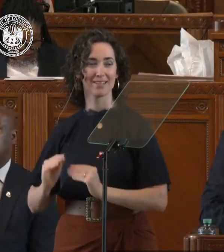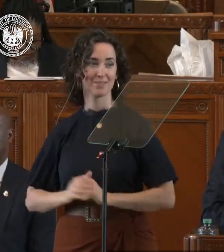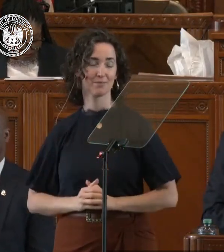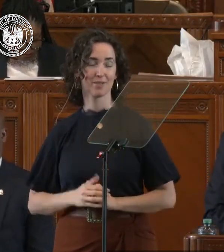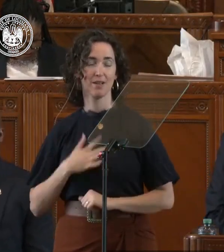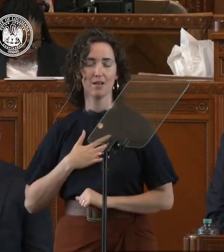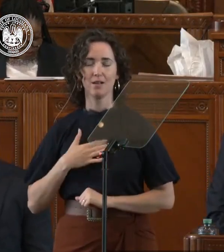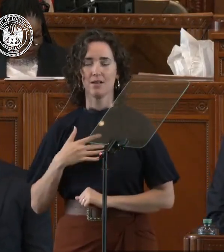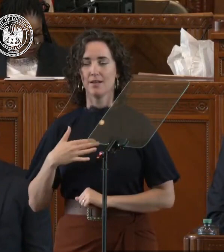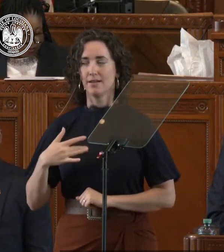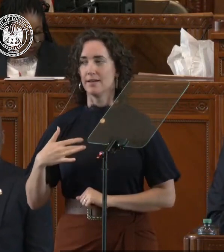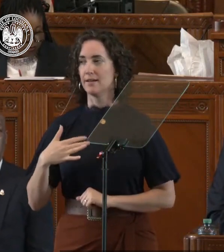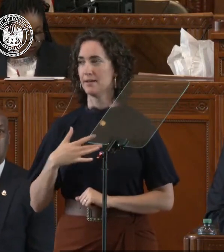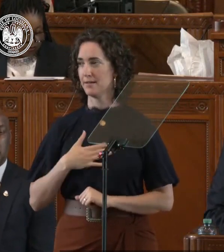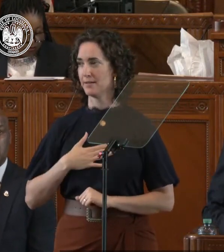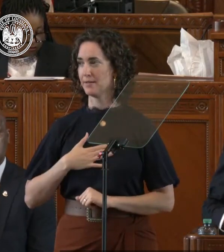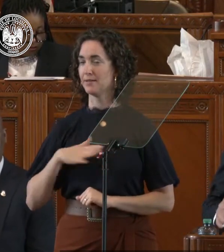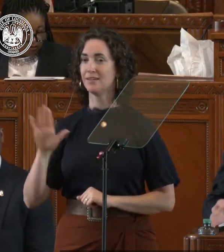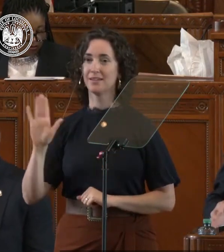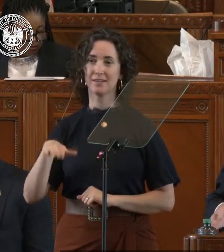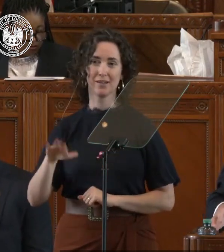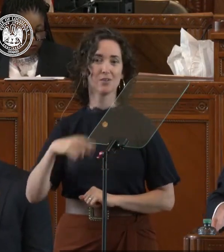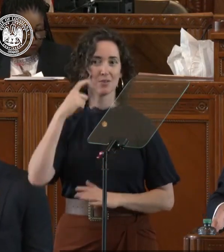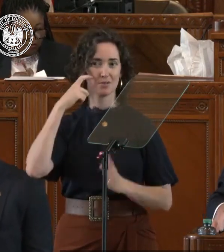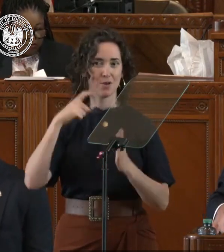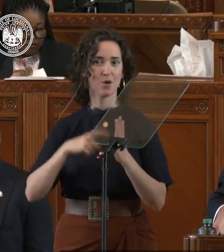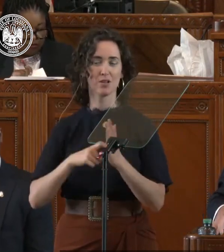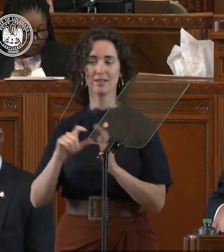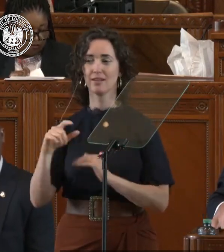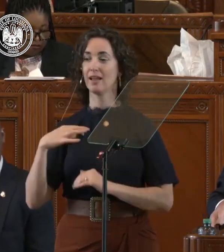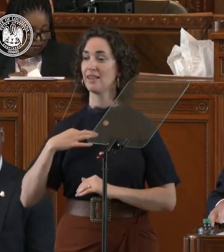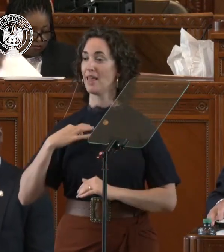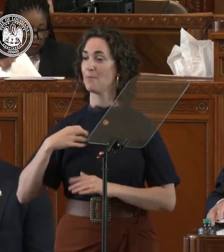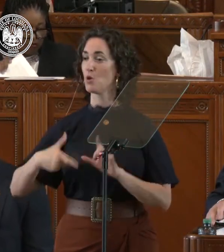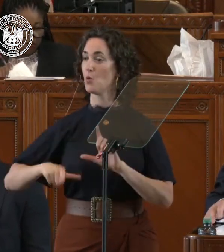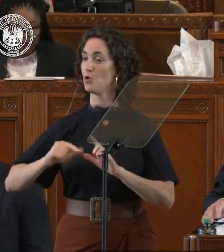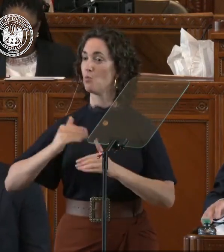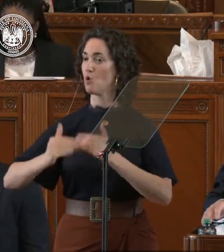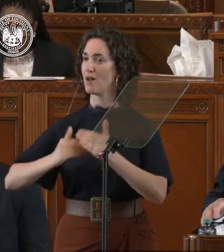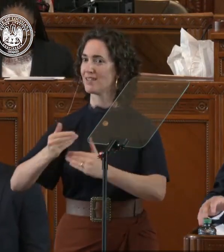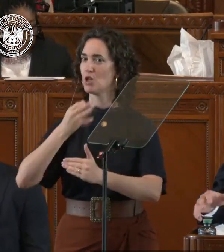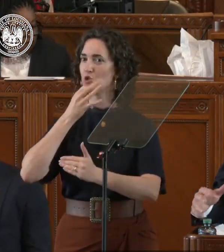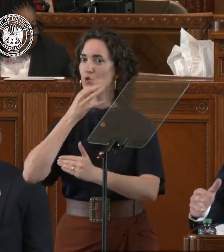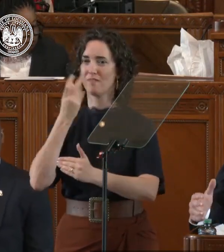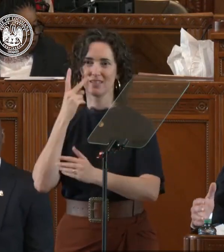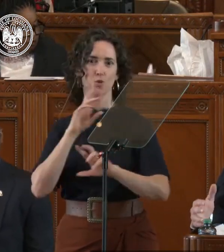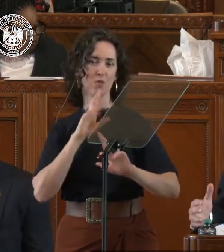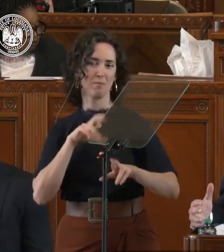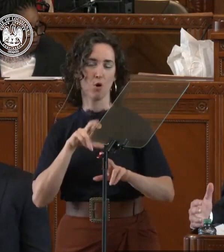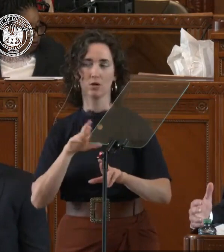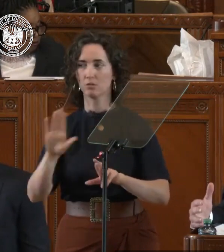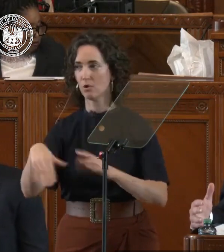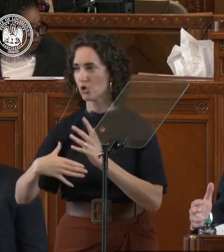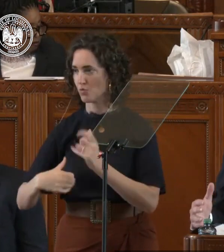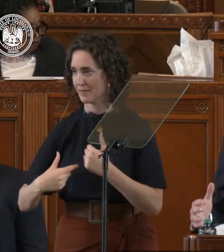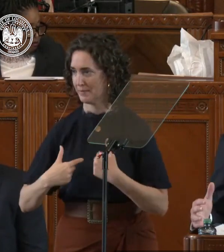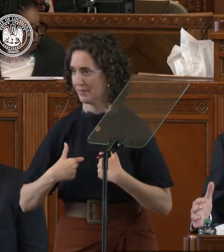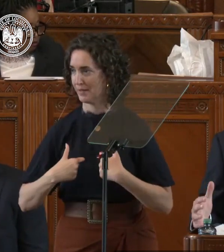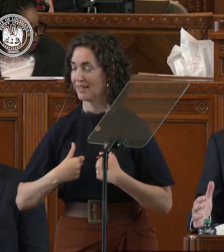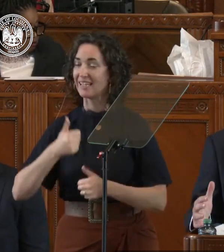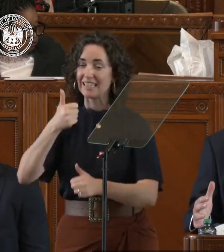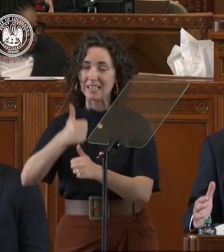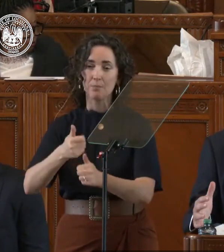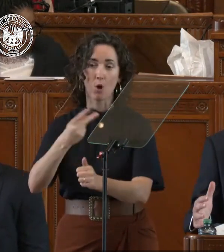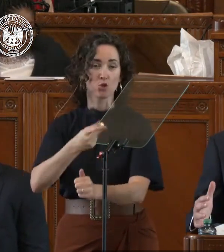I know you may have seen reports of the eligibility renewal process that's coming up. Trust me, we're going to work very hard to keep every